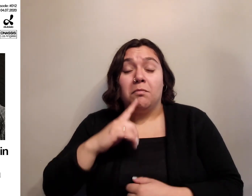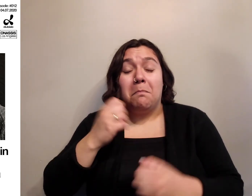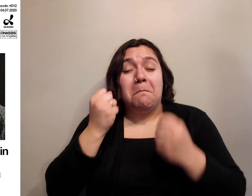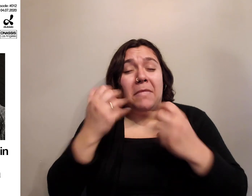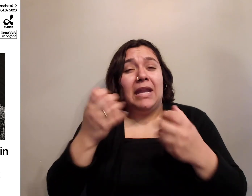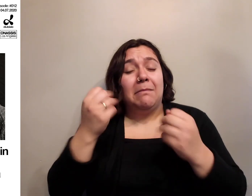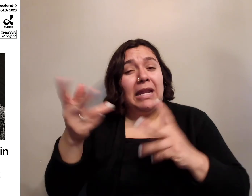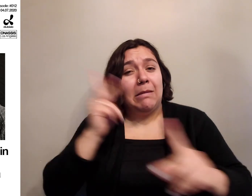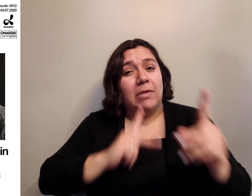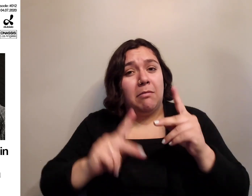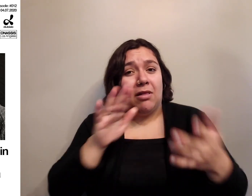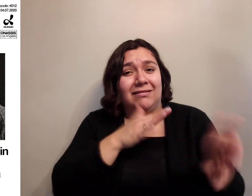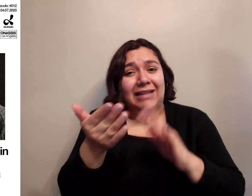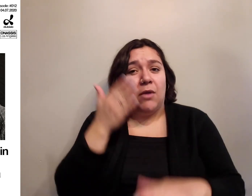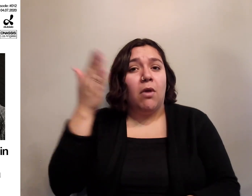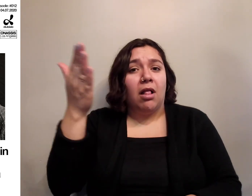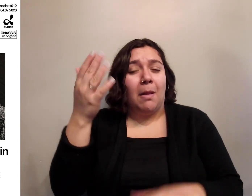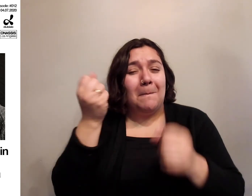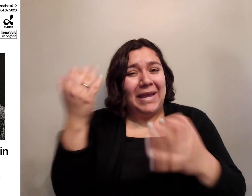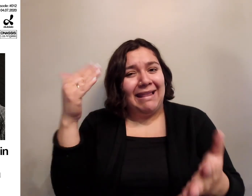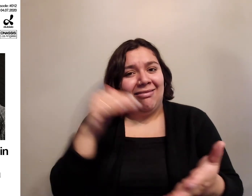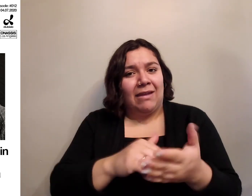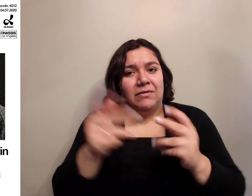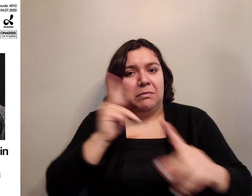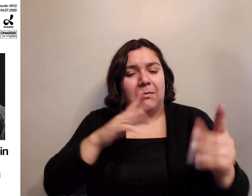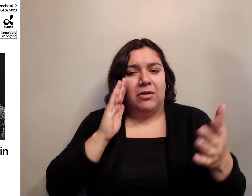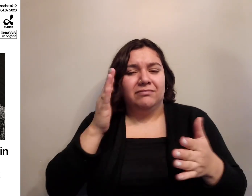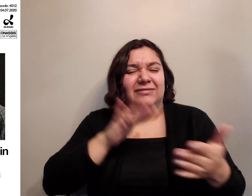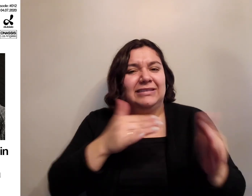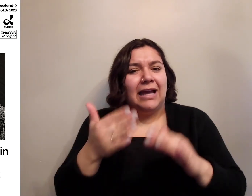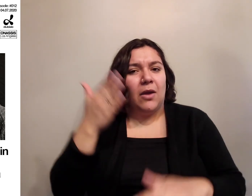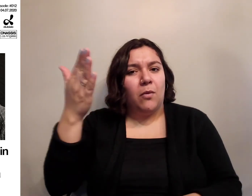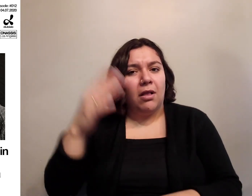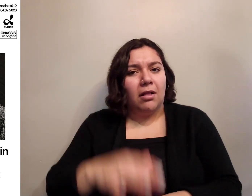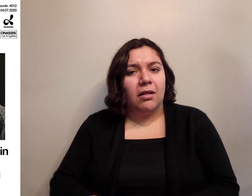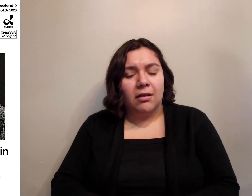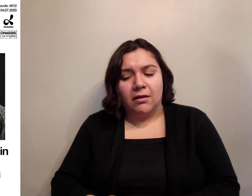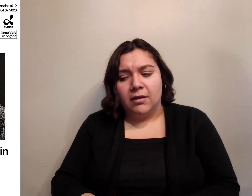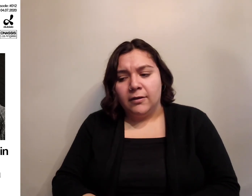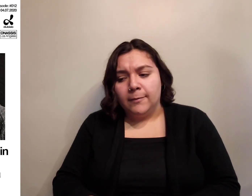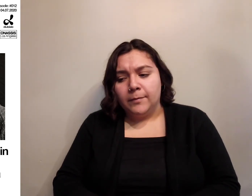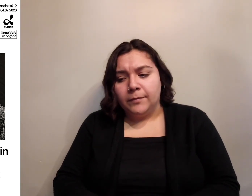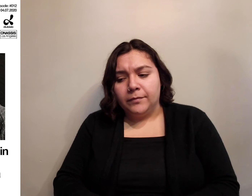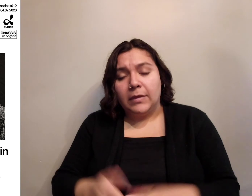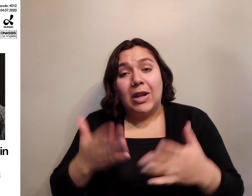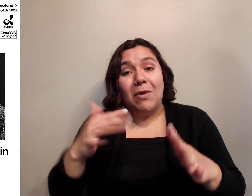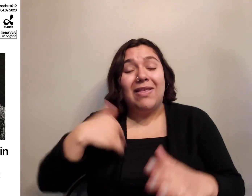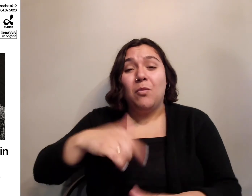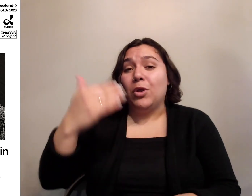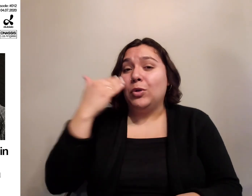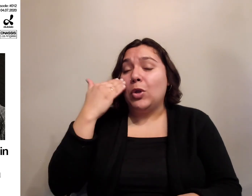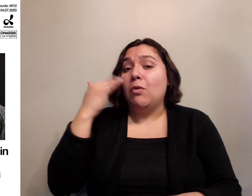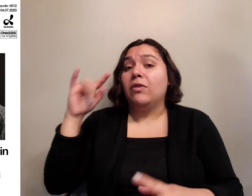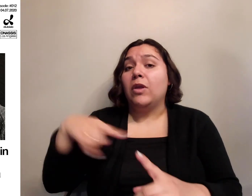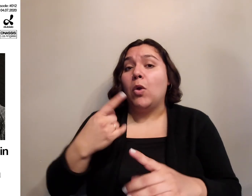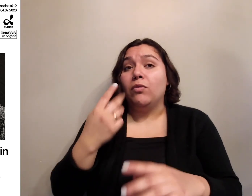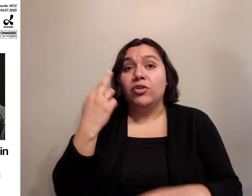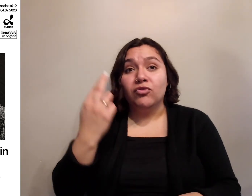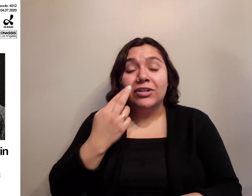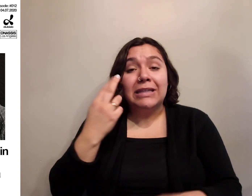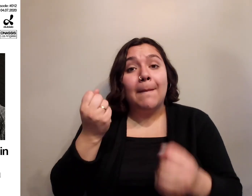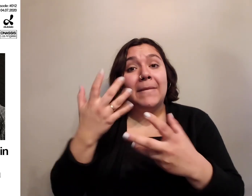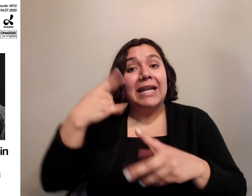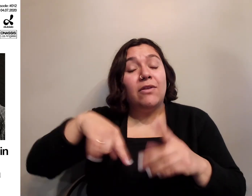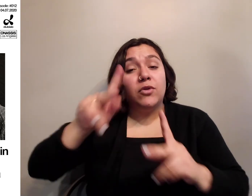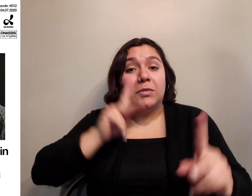their lives, and in such a way that we will know that the only reason many